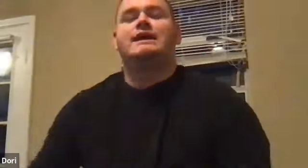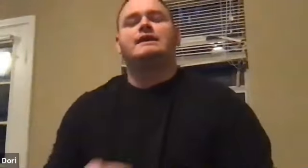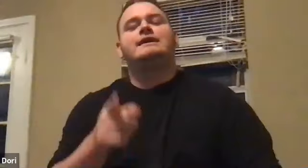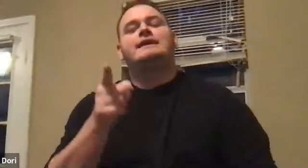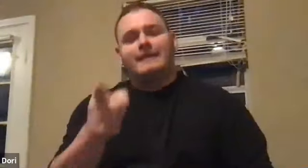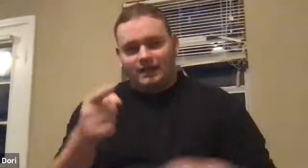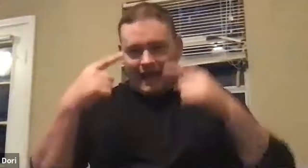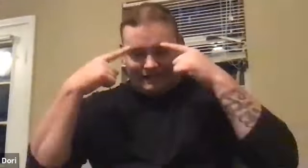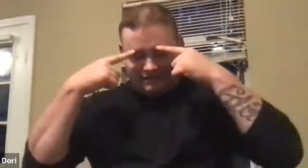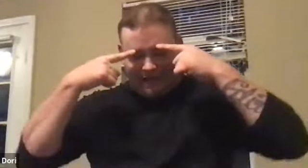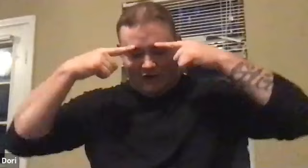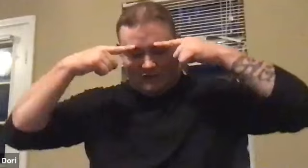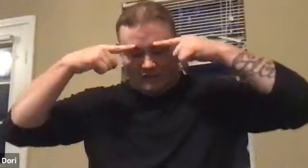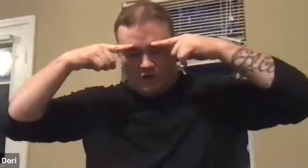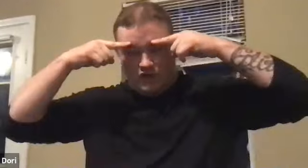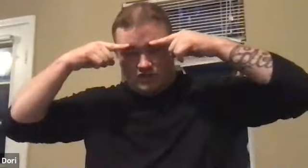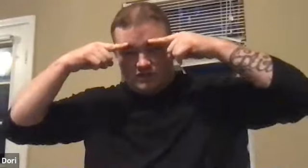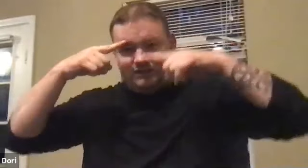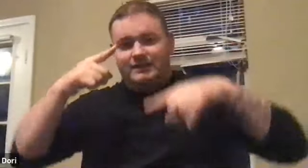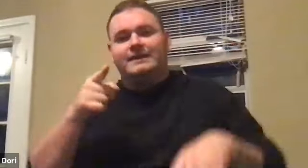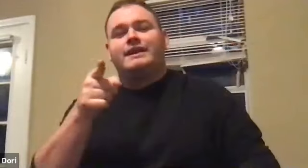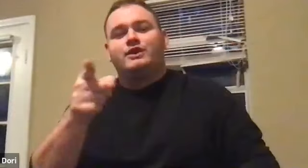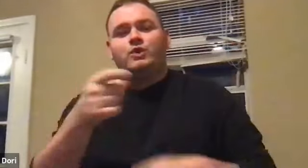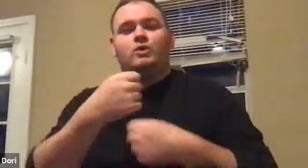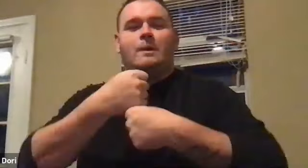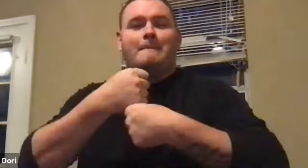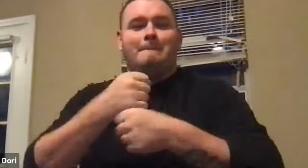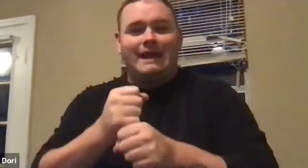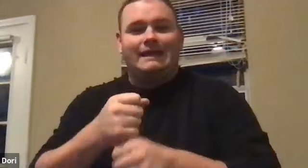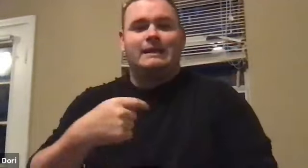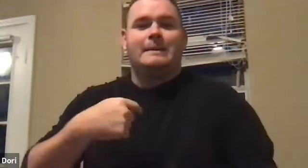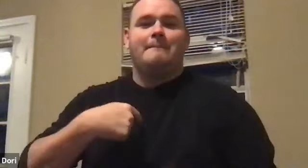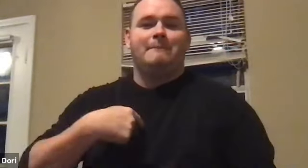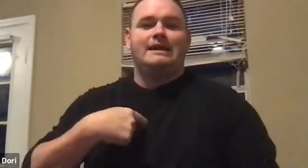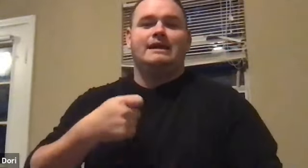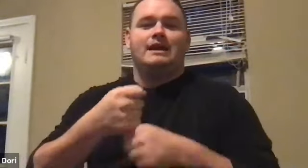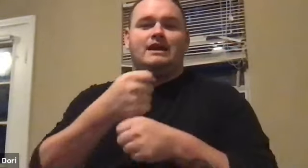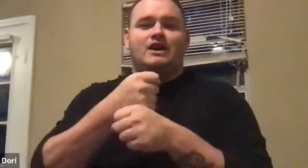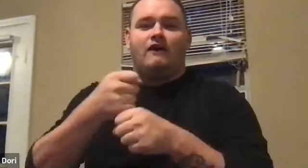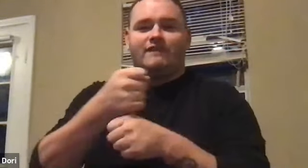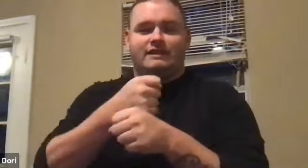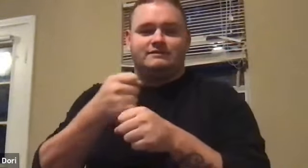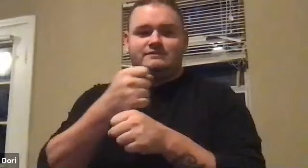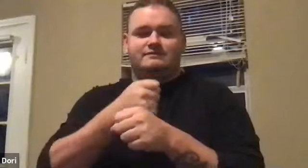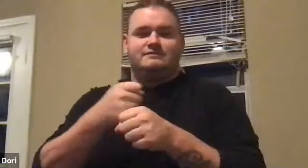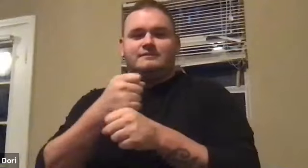say, eyebrows lowered, can you make me coffee?